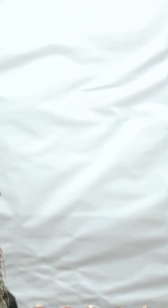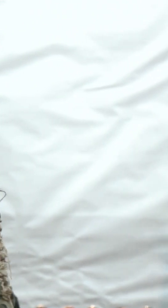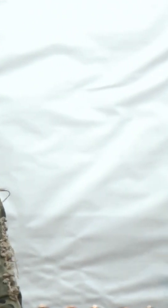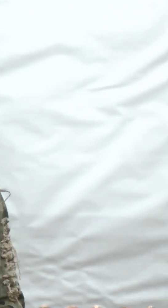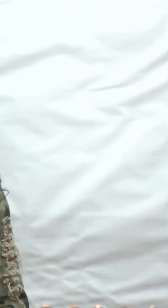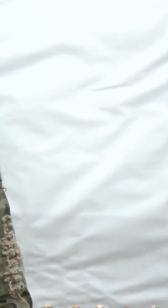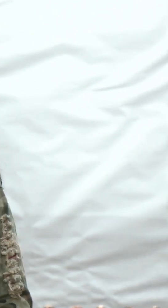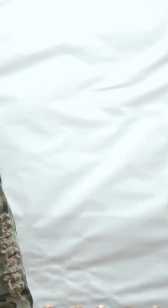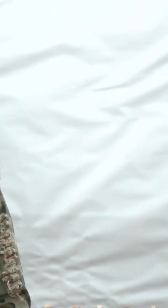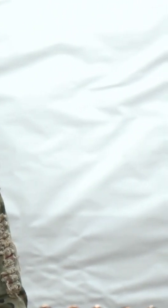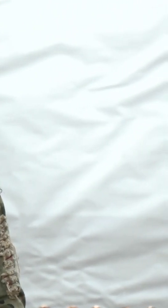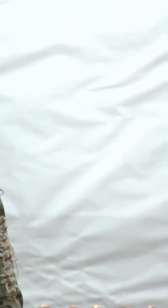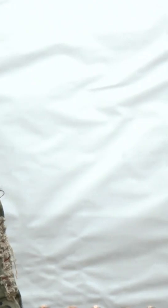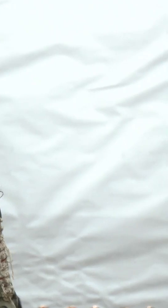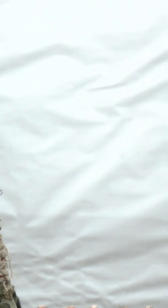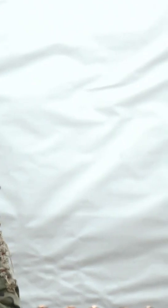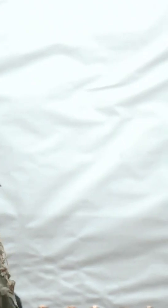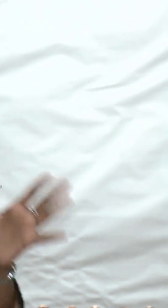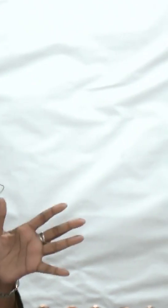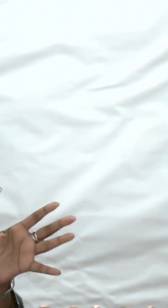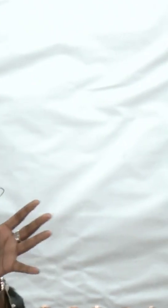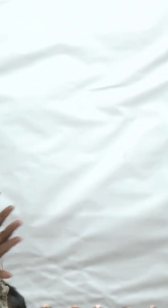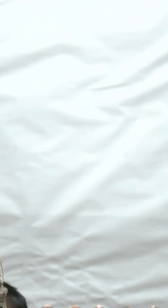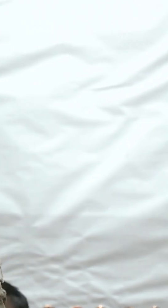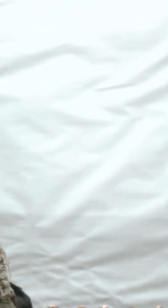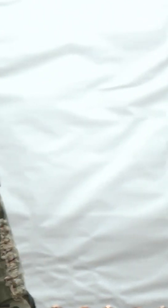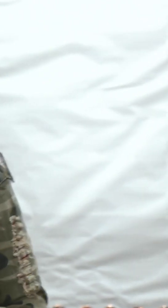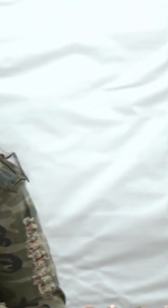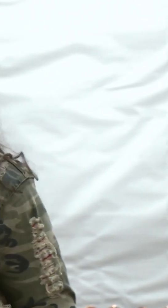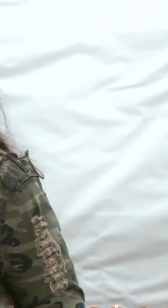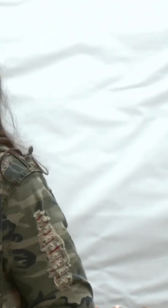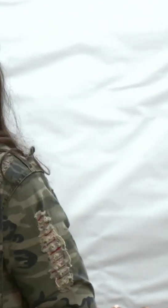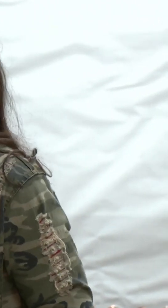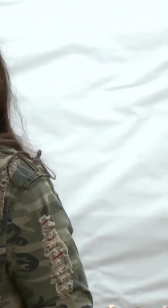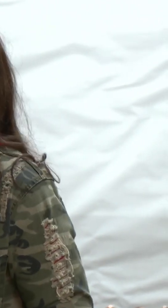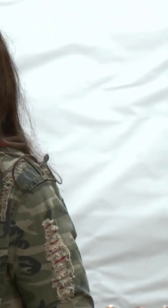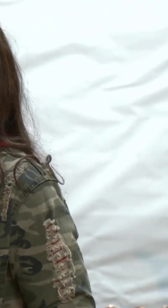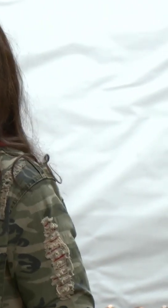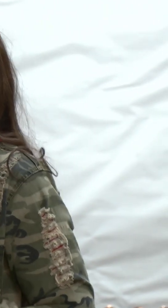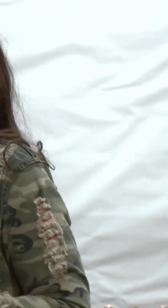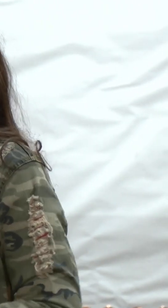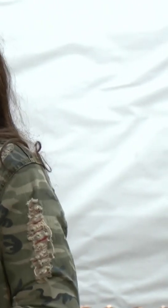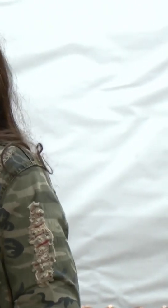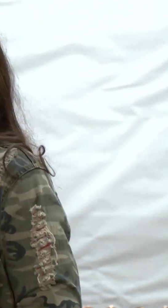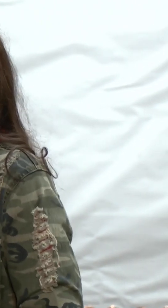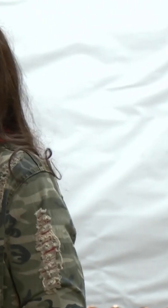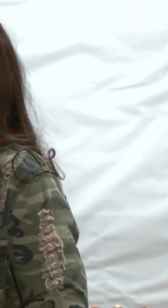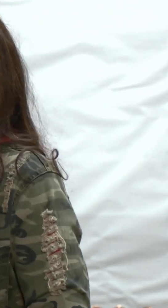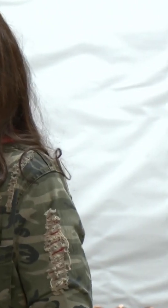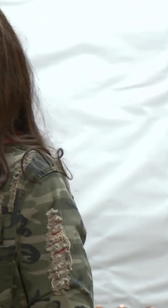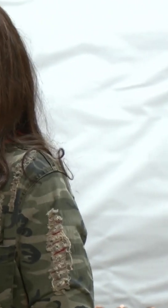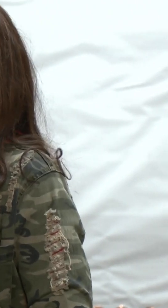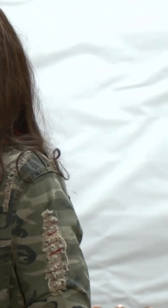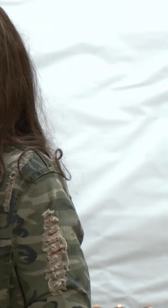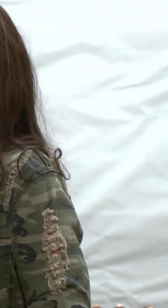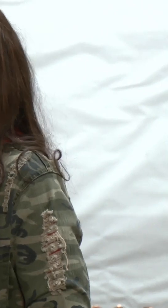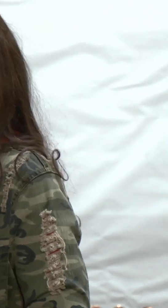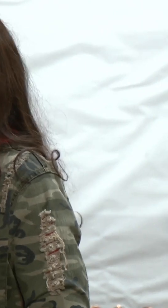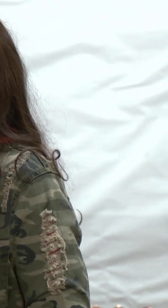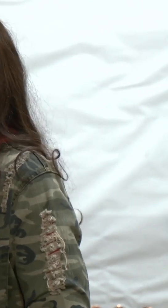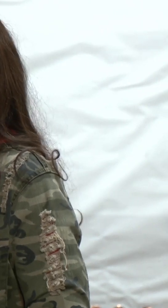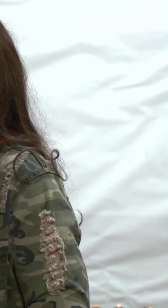today. I'll just introduce the ones at the table and then ask the rest of them to wave. So we already know Alderman Shane Cone is here, my Chief